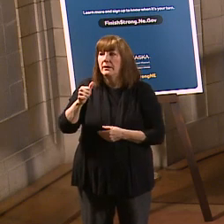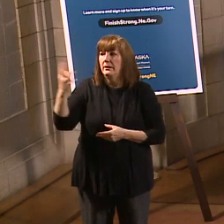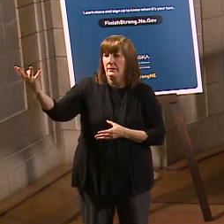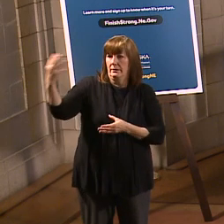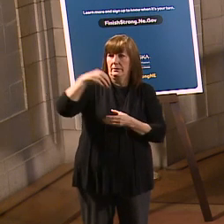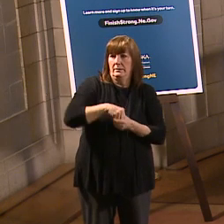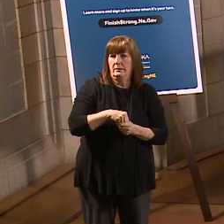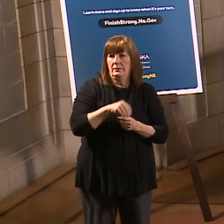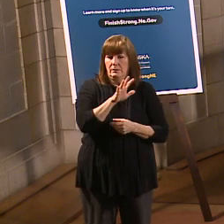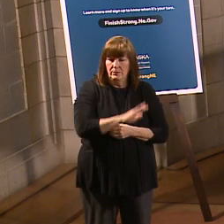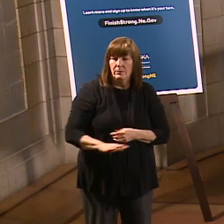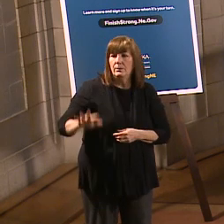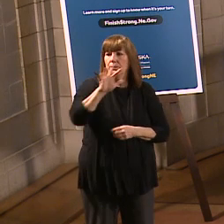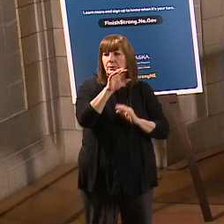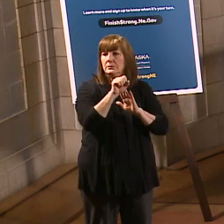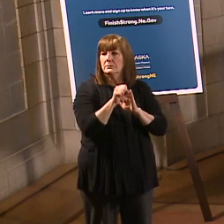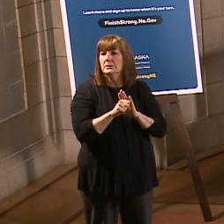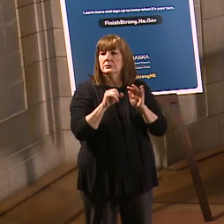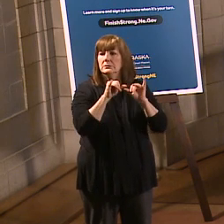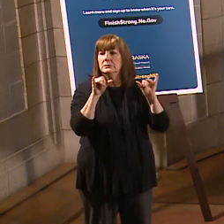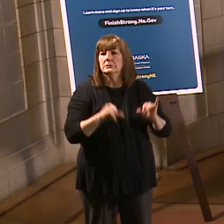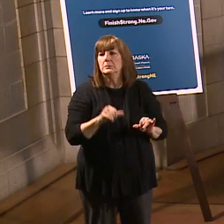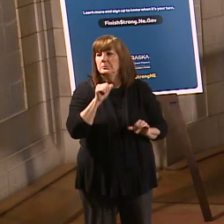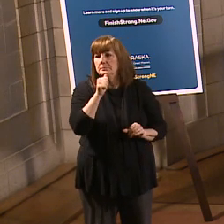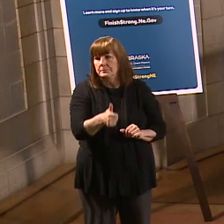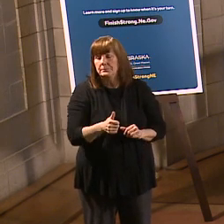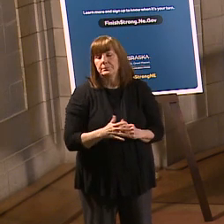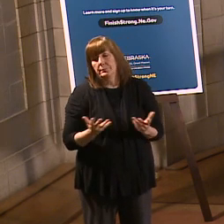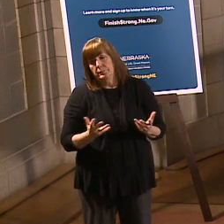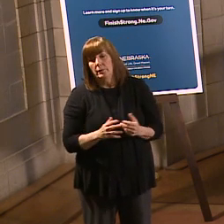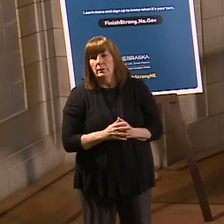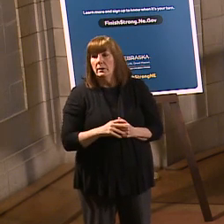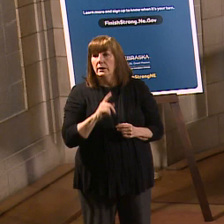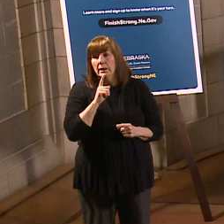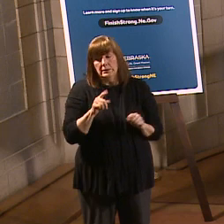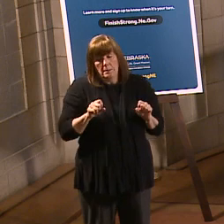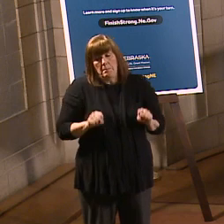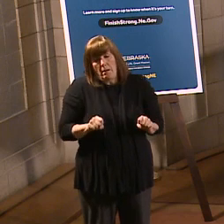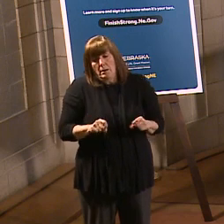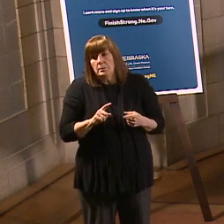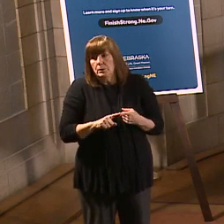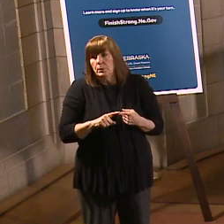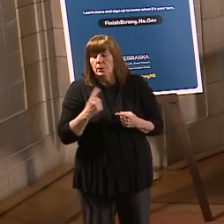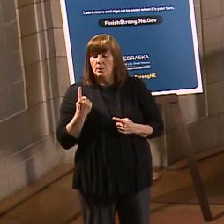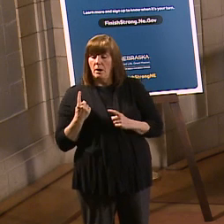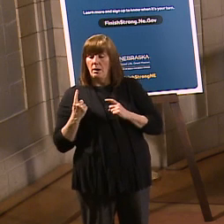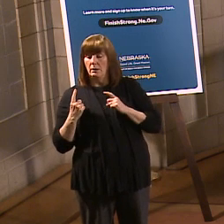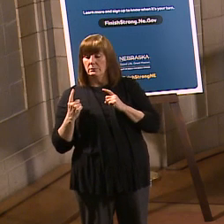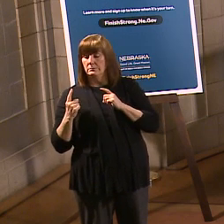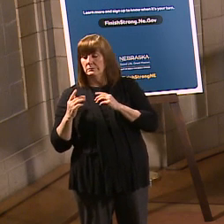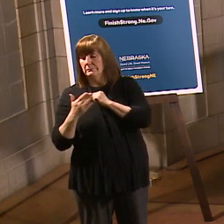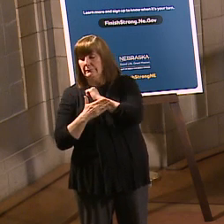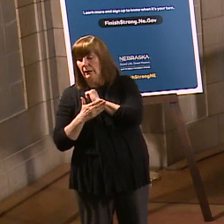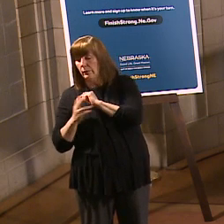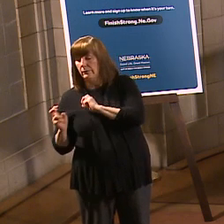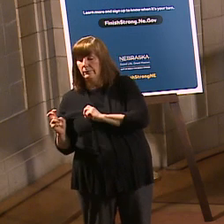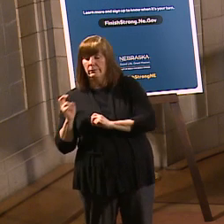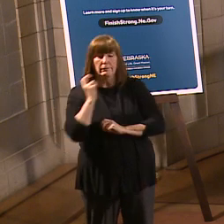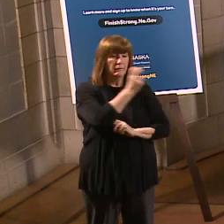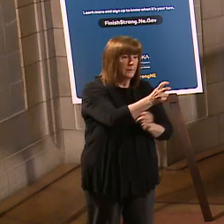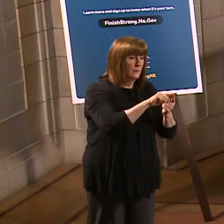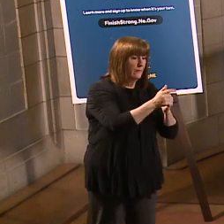together with the entire state system. So it is possible to travel from one county to another county